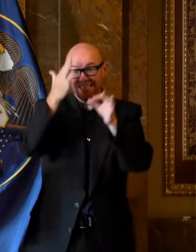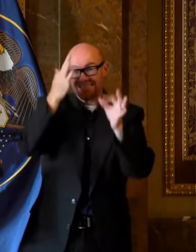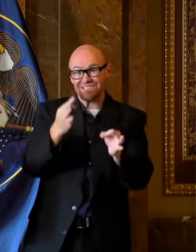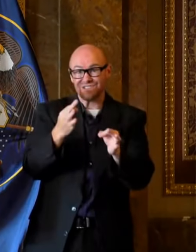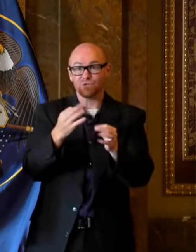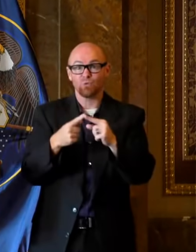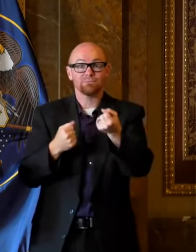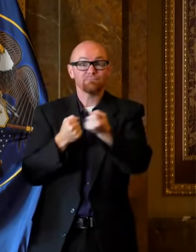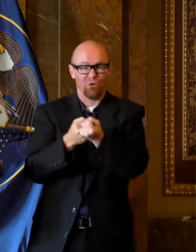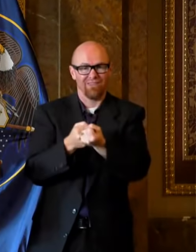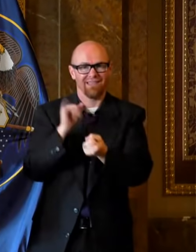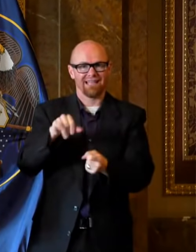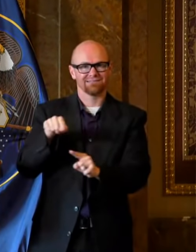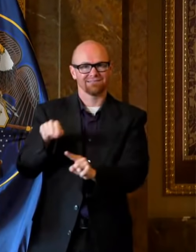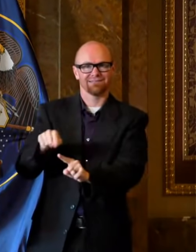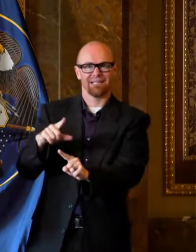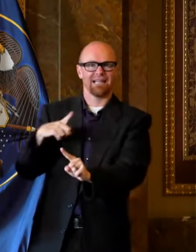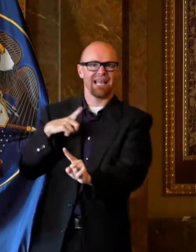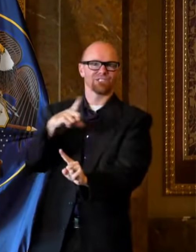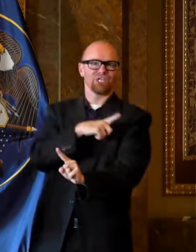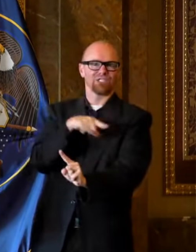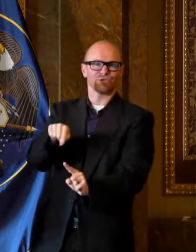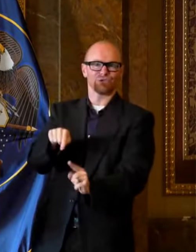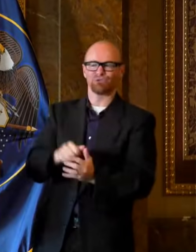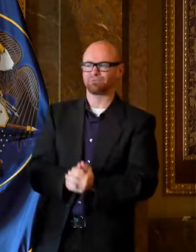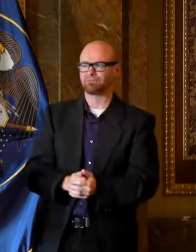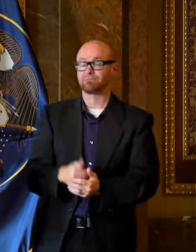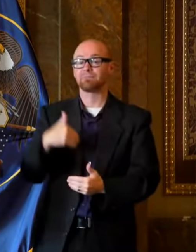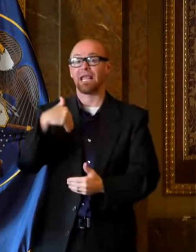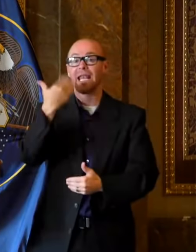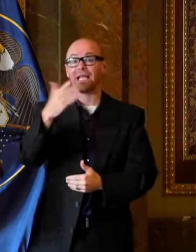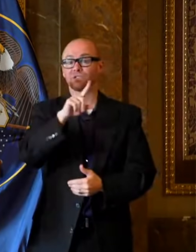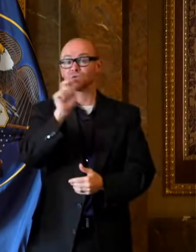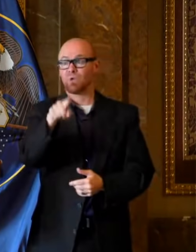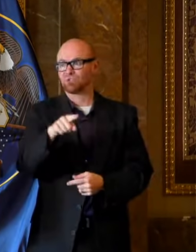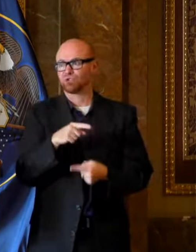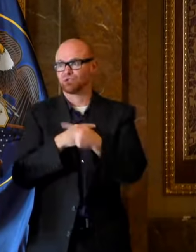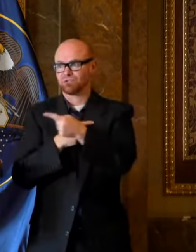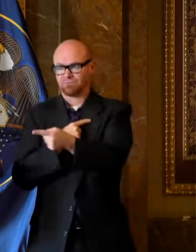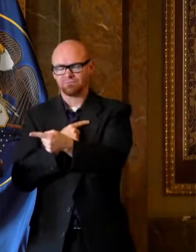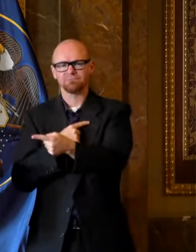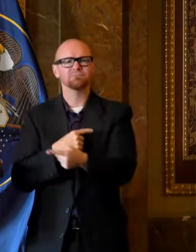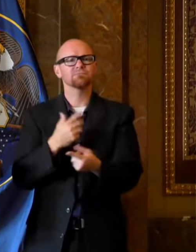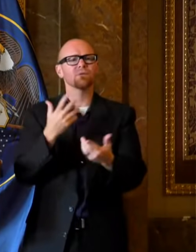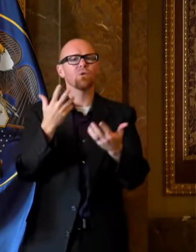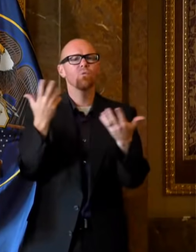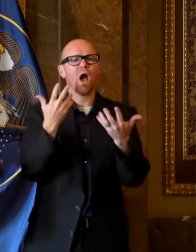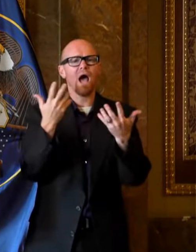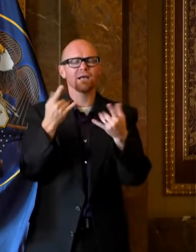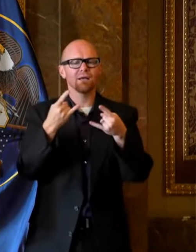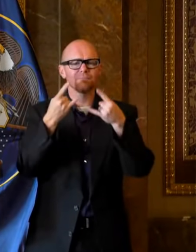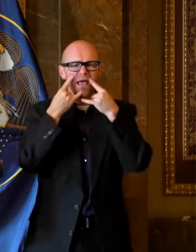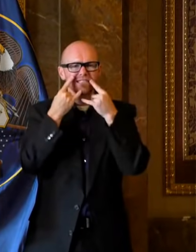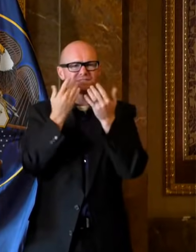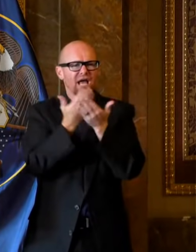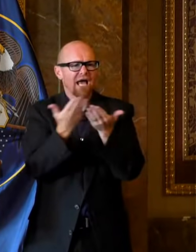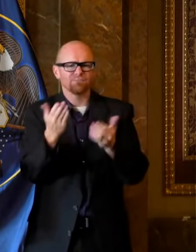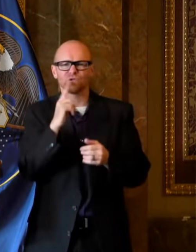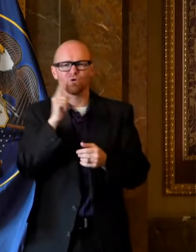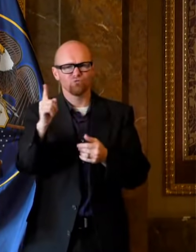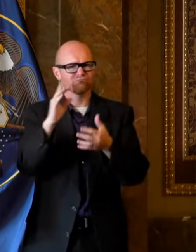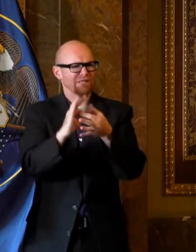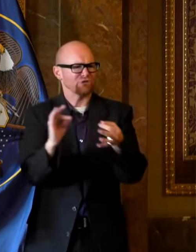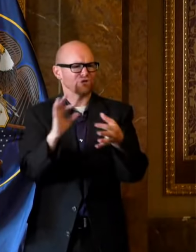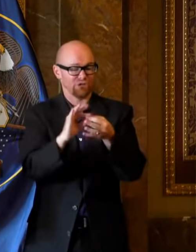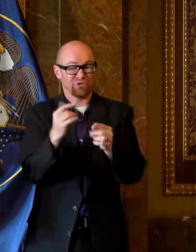engaged. Please. Hi, Governor Cox. I'd just like to get some clarity on what mask guidance you're specifically putting forth. I know